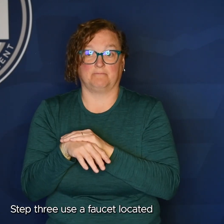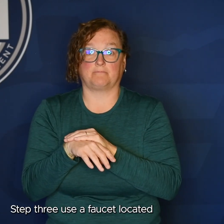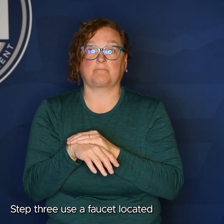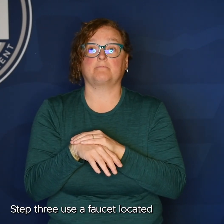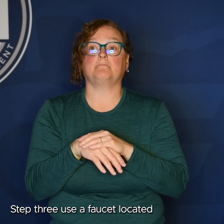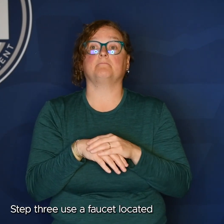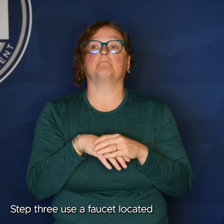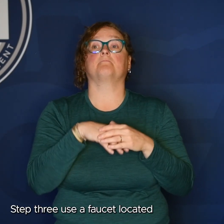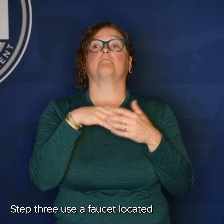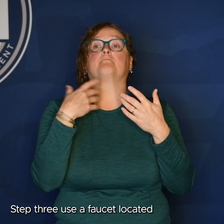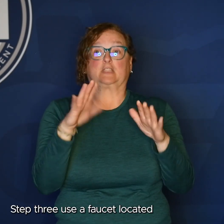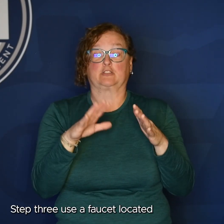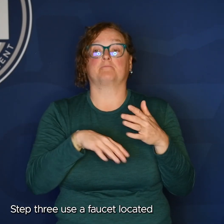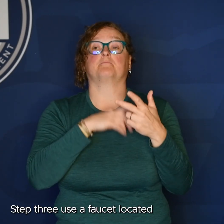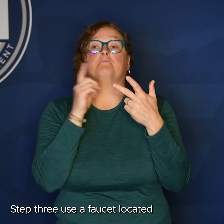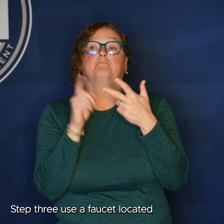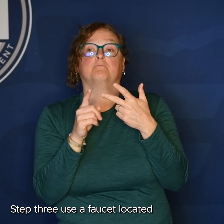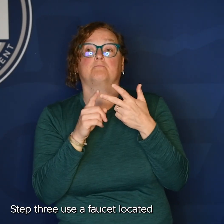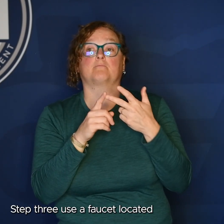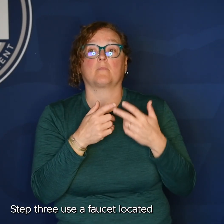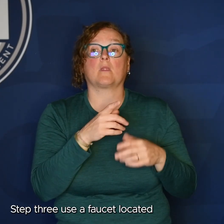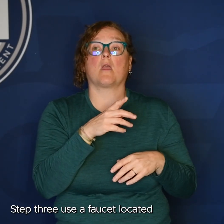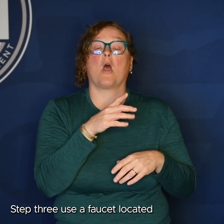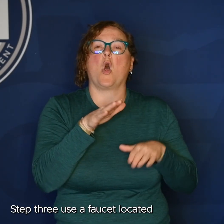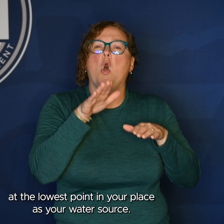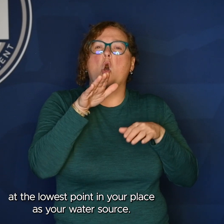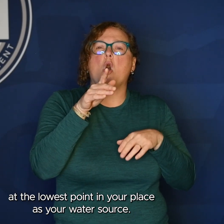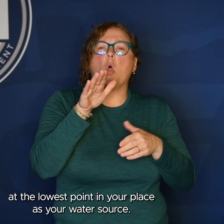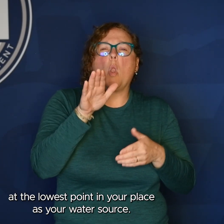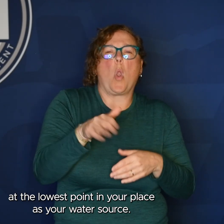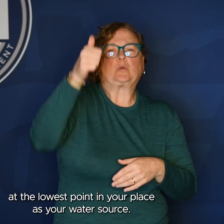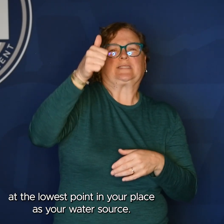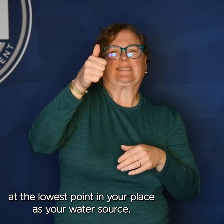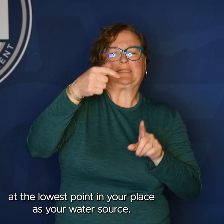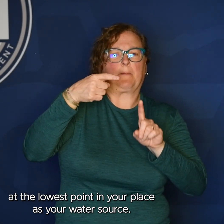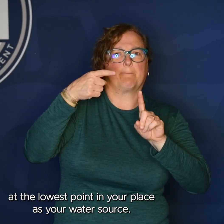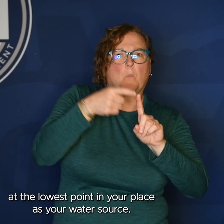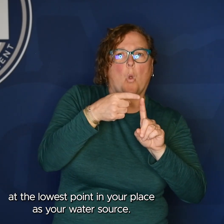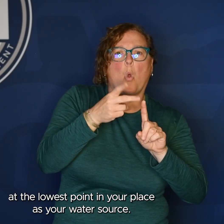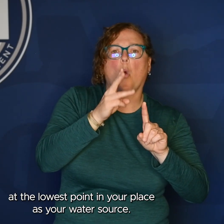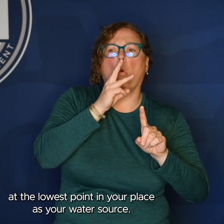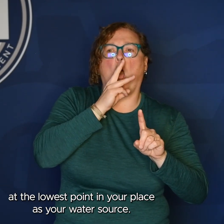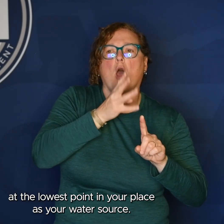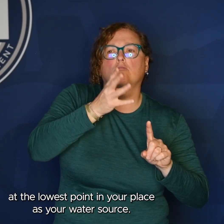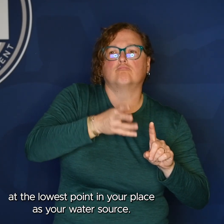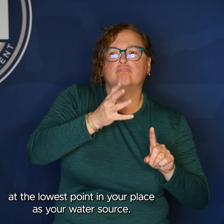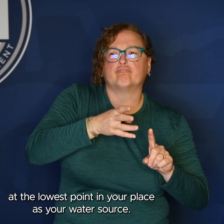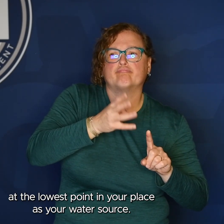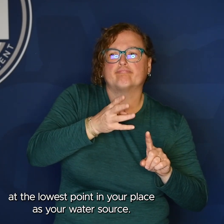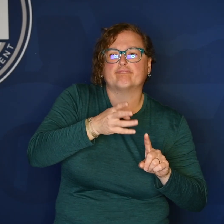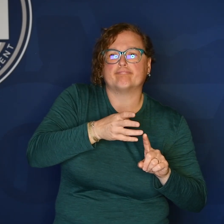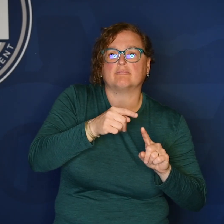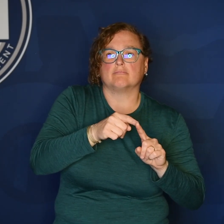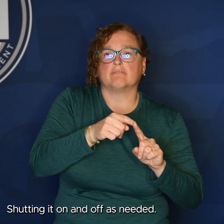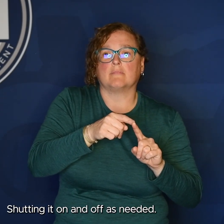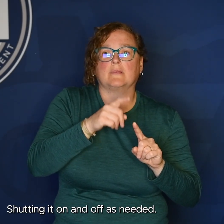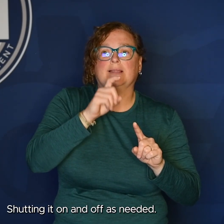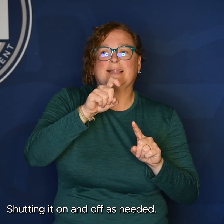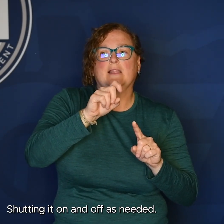Step 3. Use a faucet located at the lowest point in your place as your water source, shutting it on